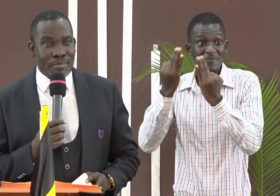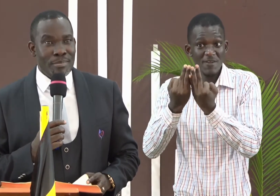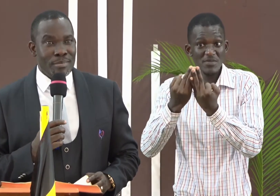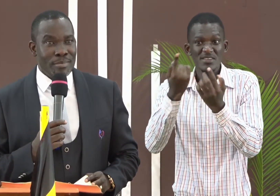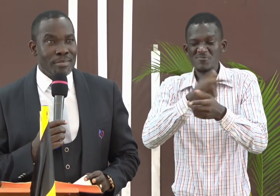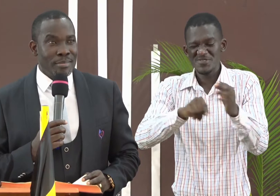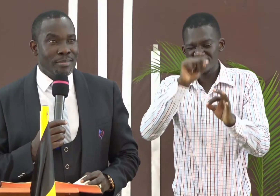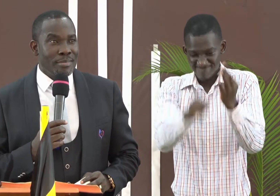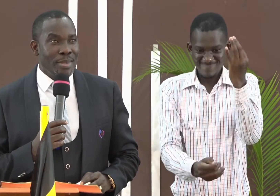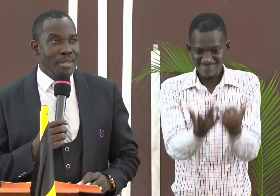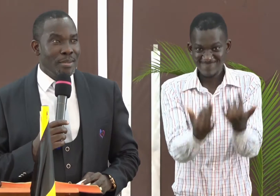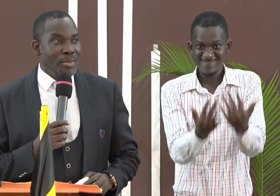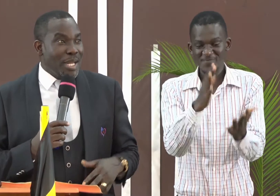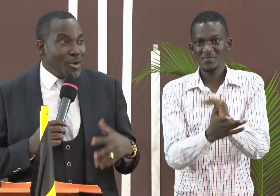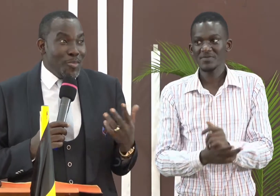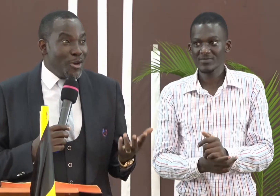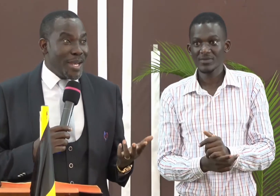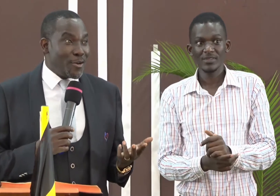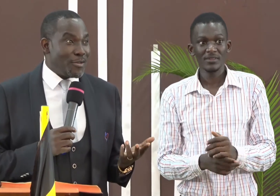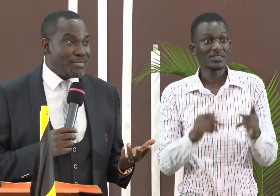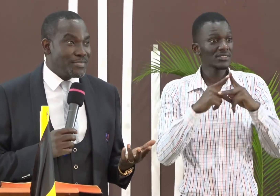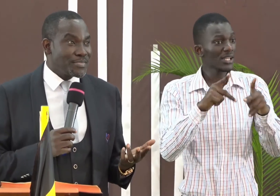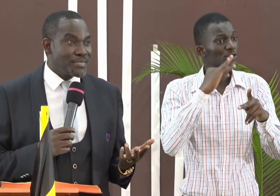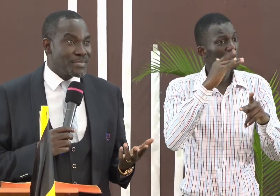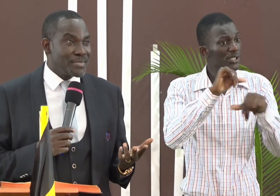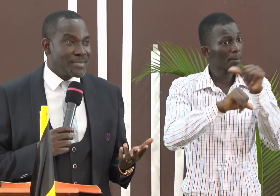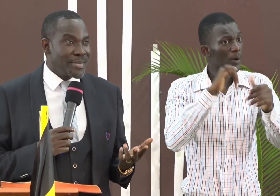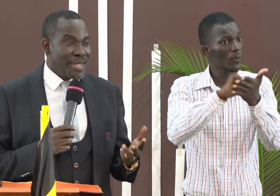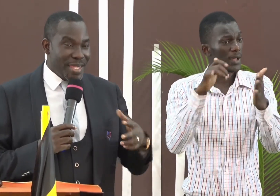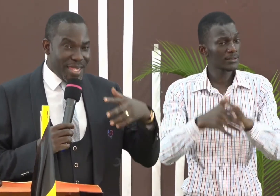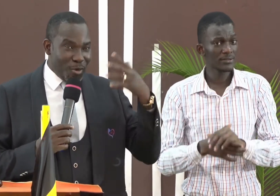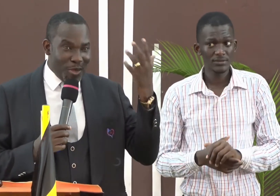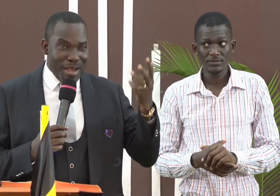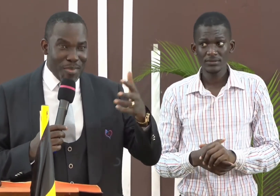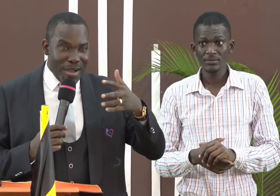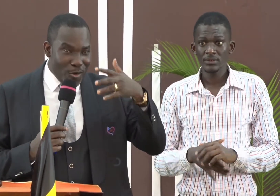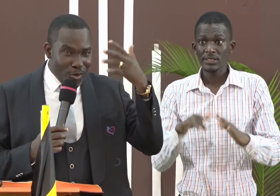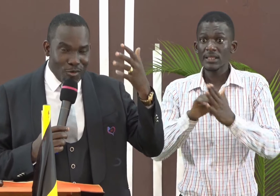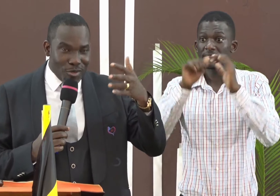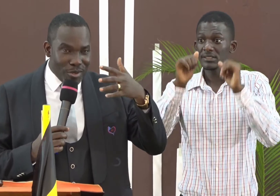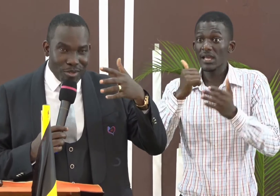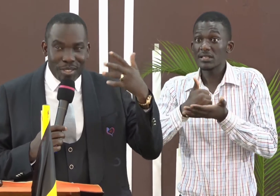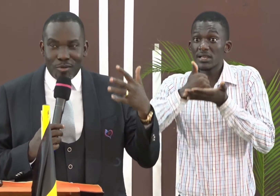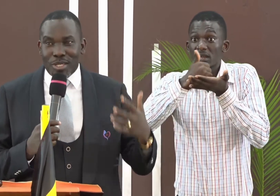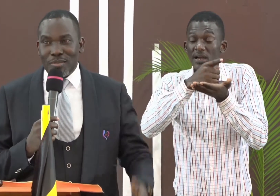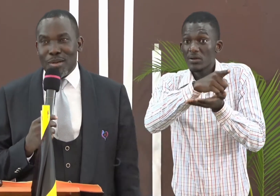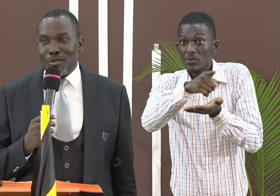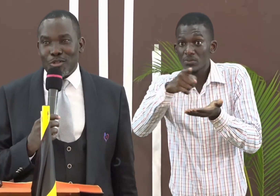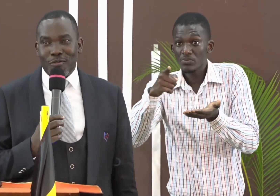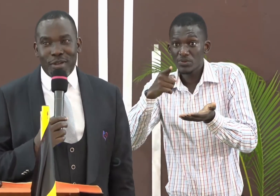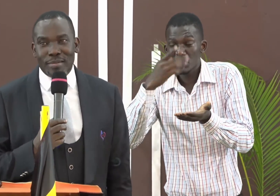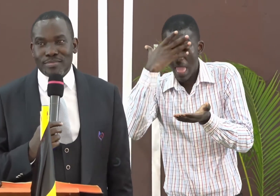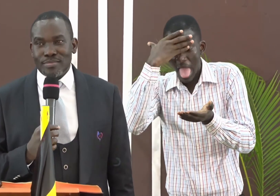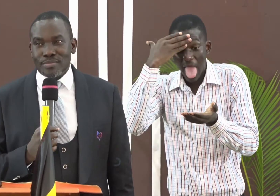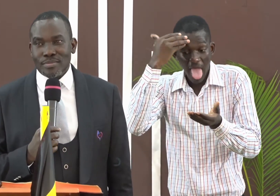family members know, we shall do it. Mutandiko byogerako. Please start speaking about kijja kuyamba okusimulamu